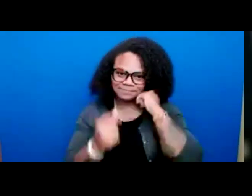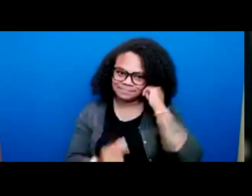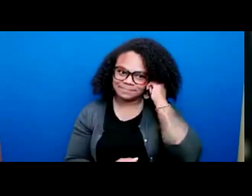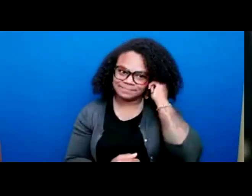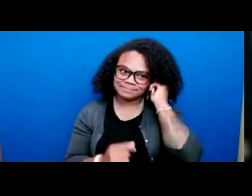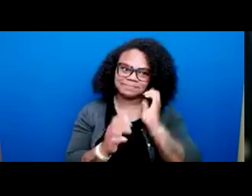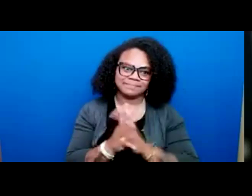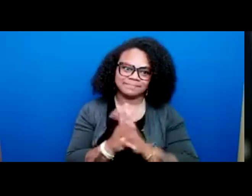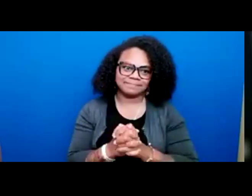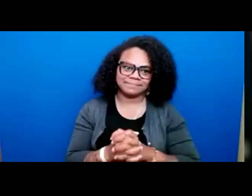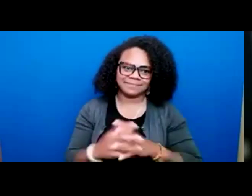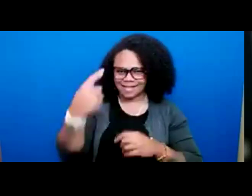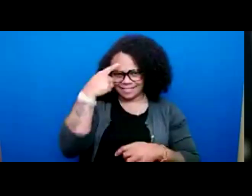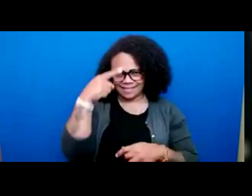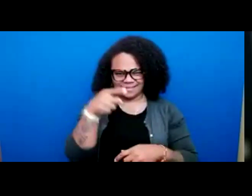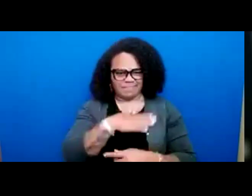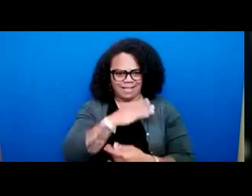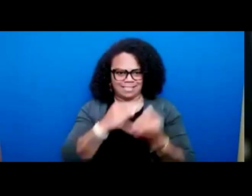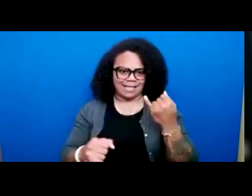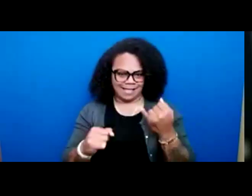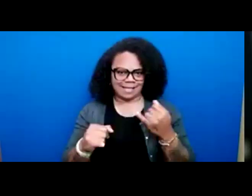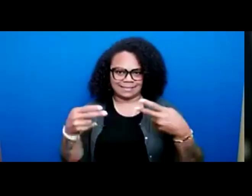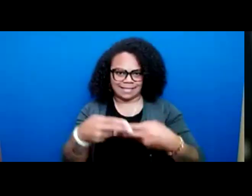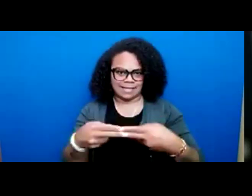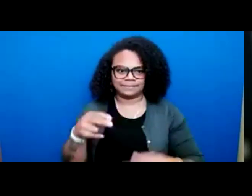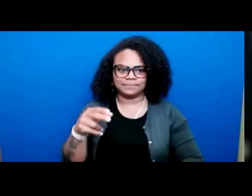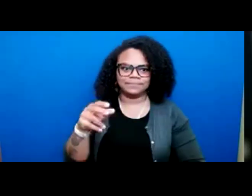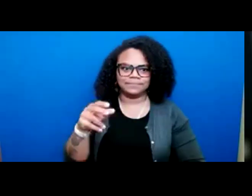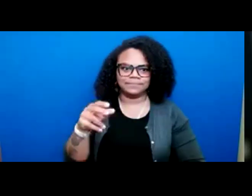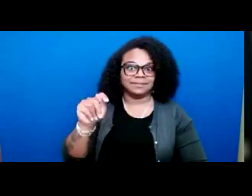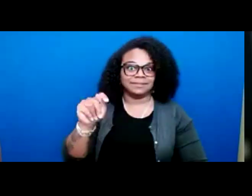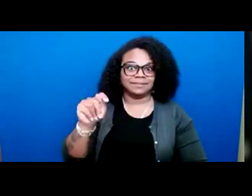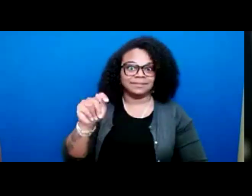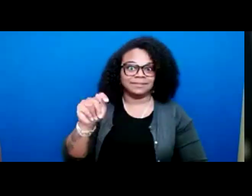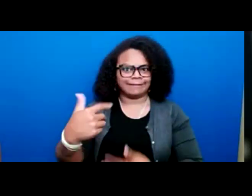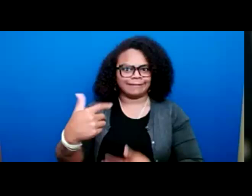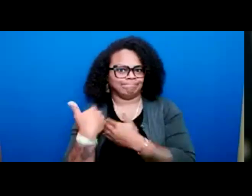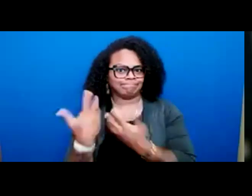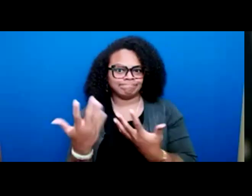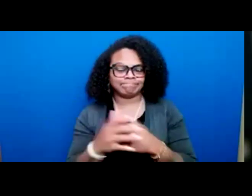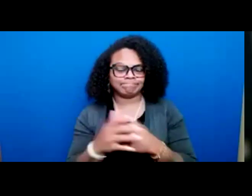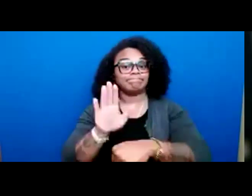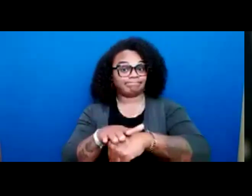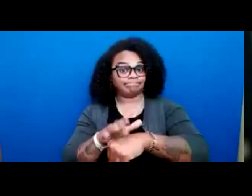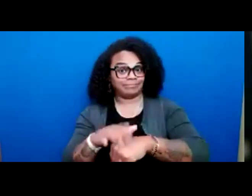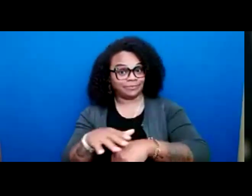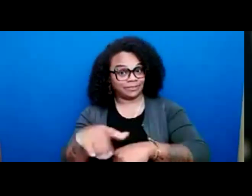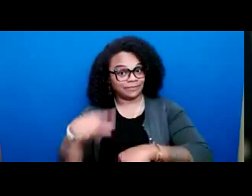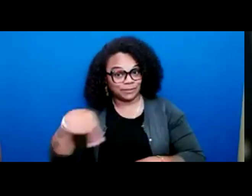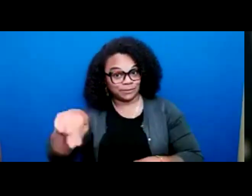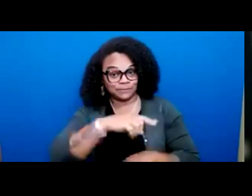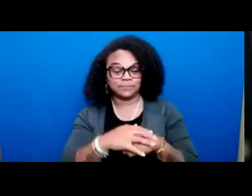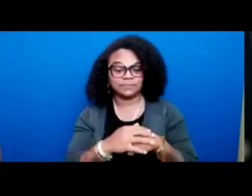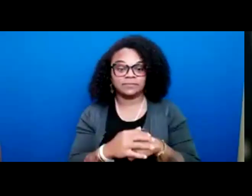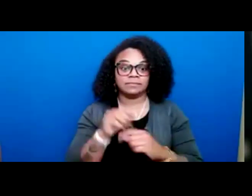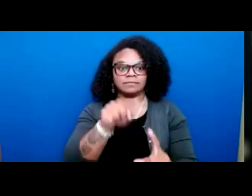my last slide, and that's going to be tax implications here. Word of warning to everybody, this is intended to be a